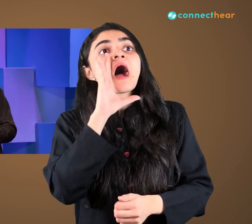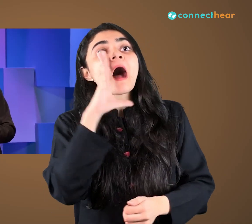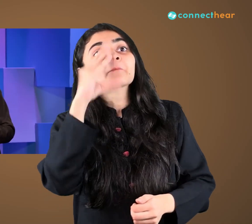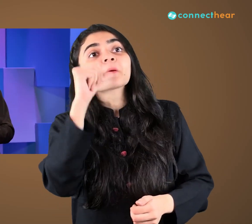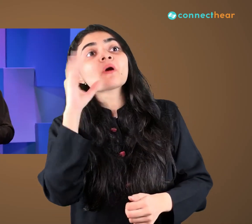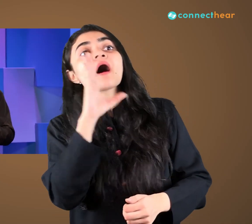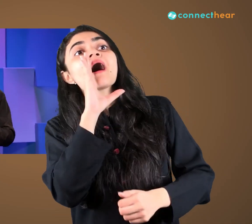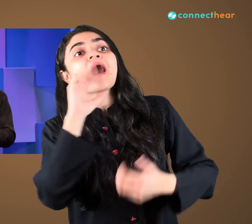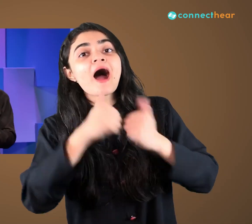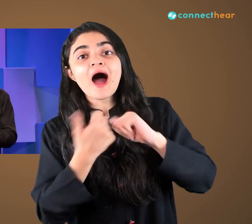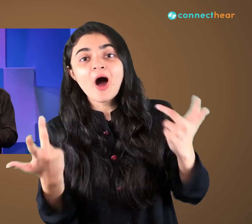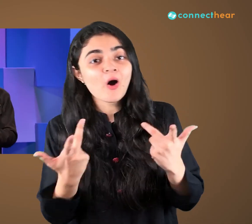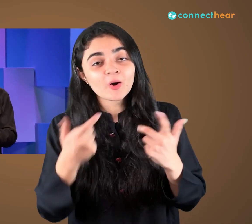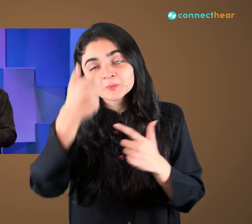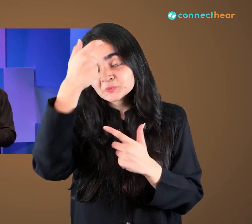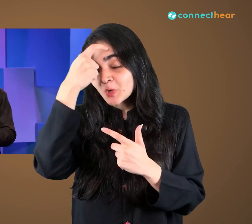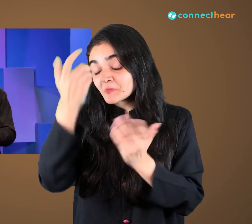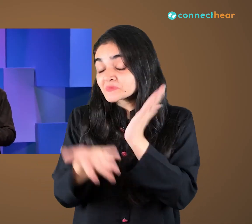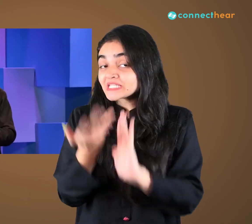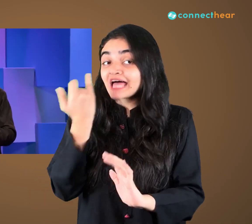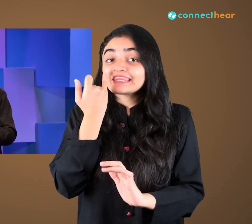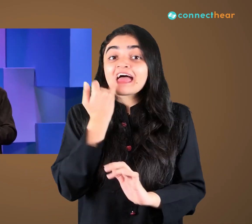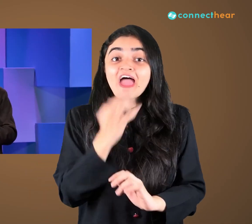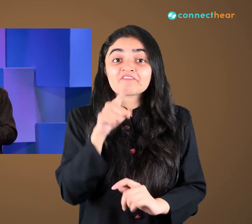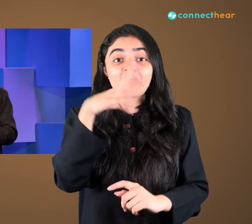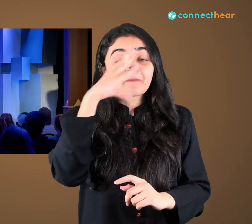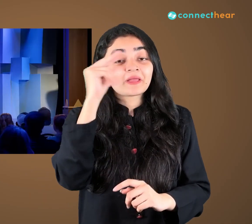It's a real problem if your parents are deaf.